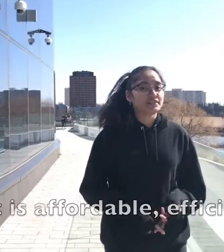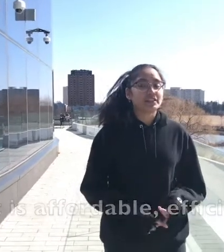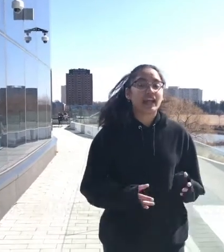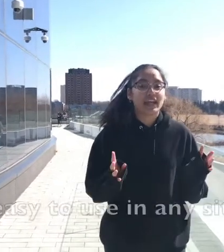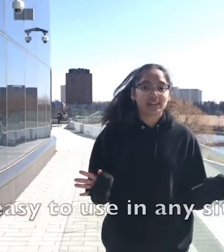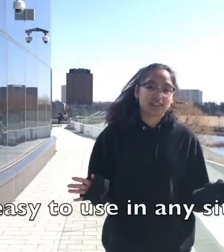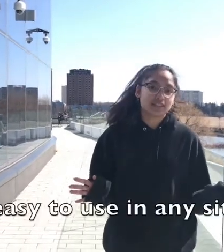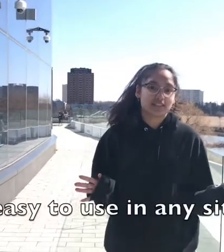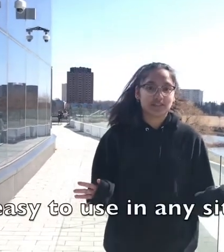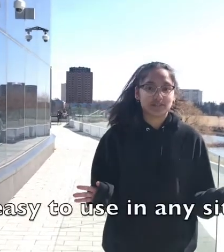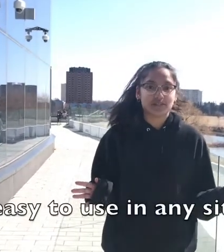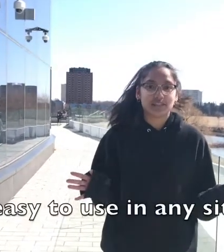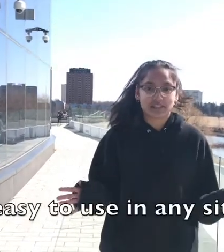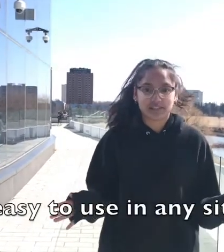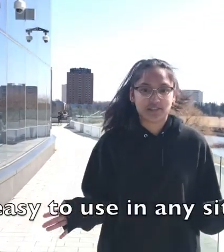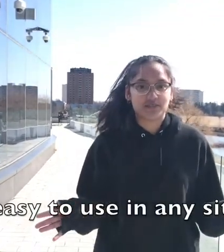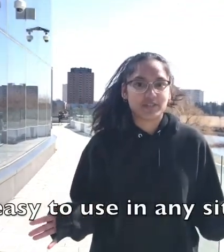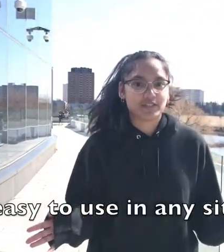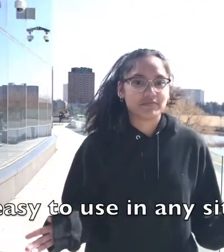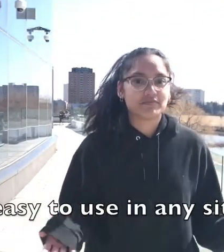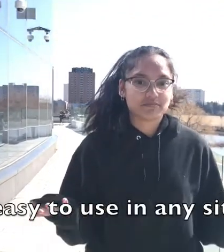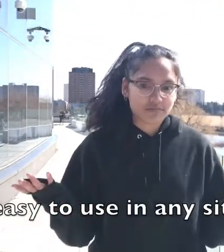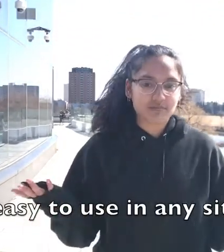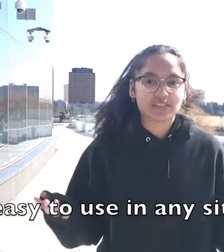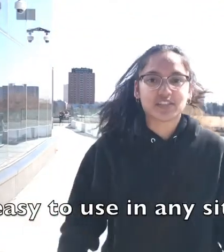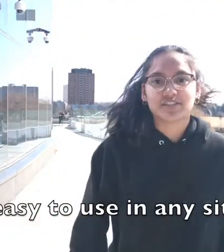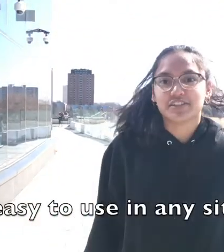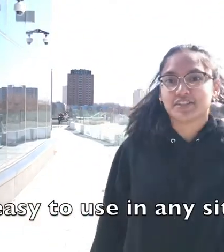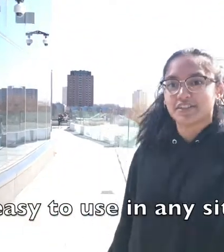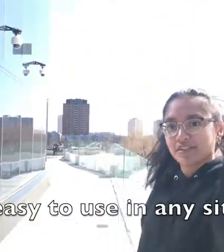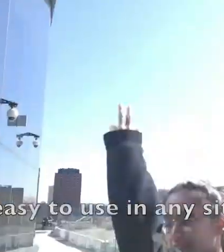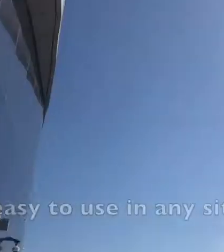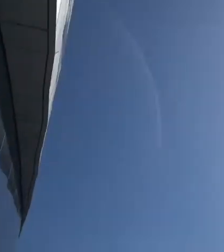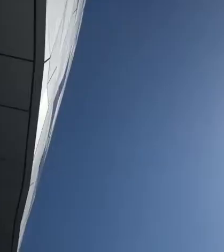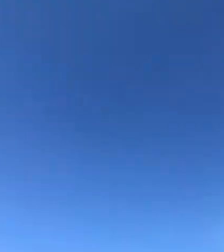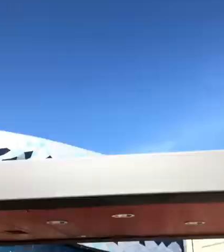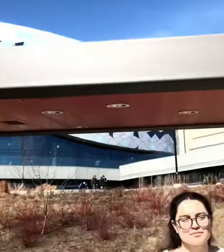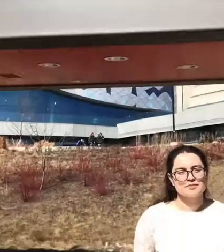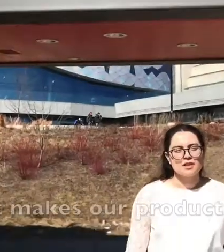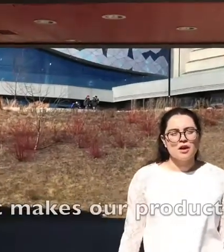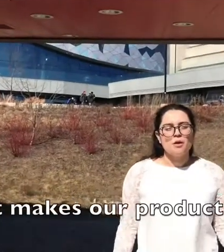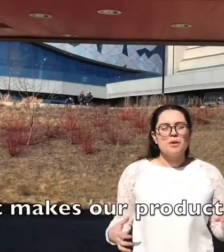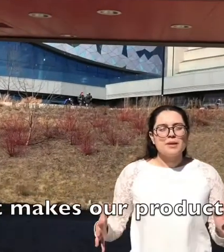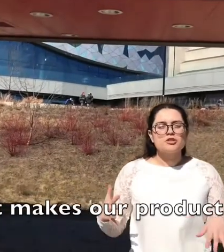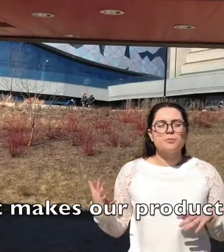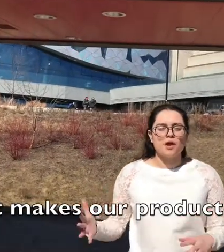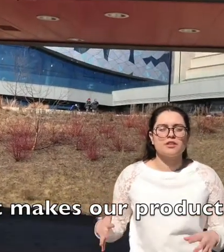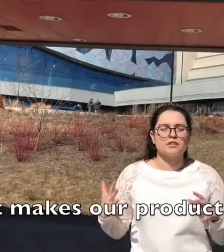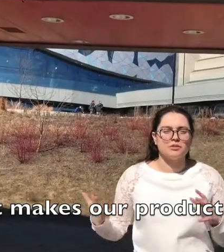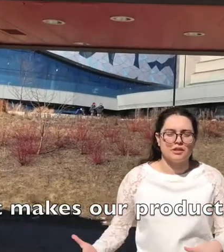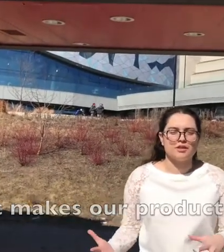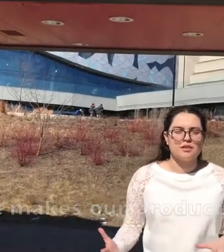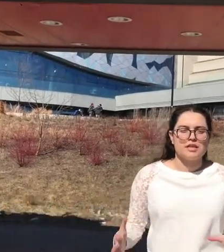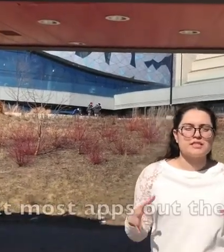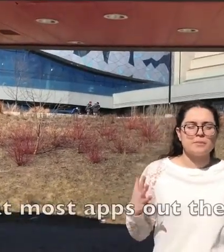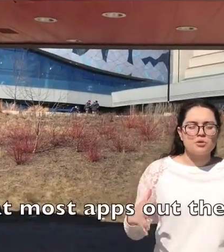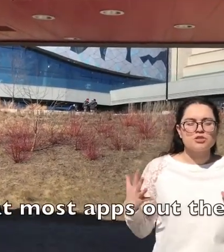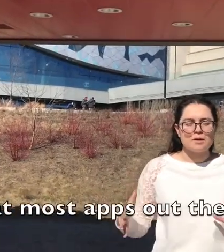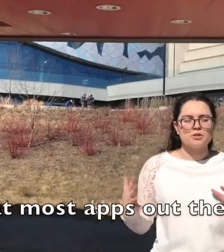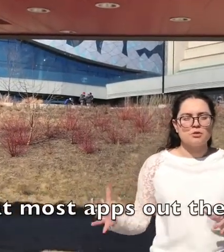efficient, and easy to use in any situation. Let's take a look. What makes our product unique is that most apps out